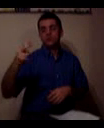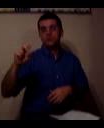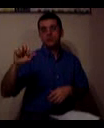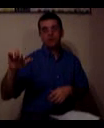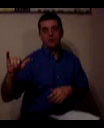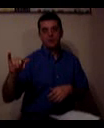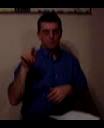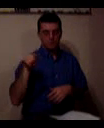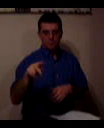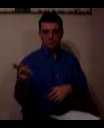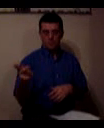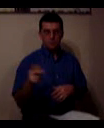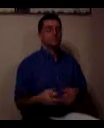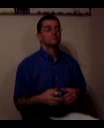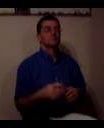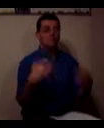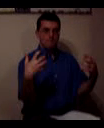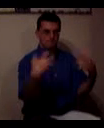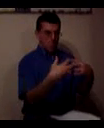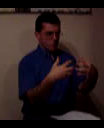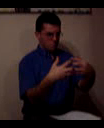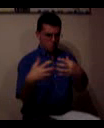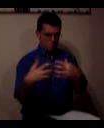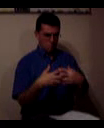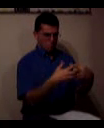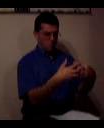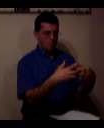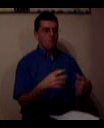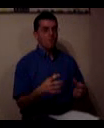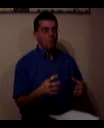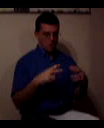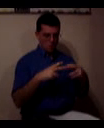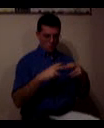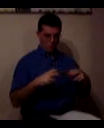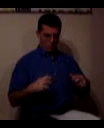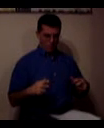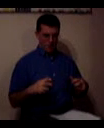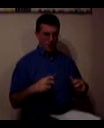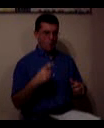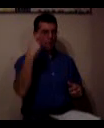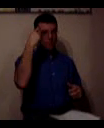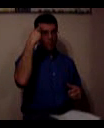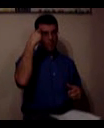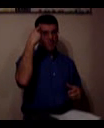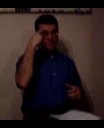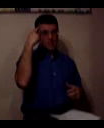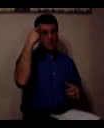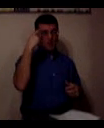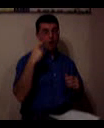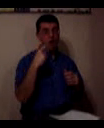will be going ahead and doing that investigation. We're going to be thinking about how we use air